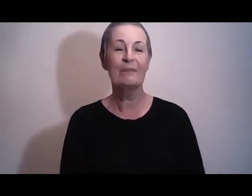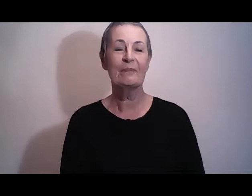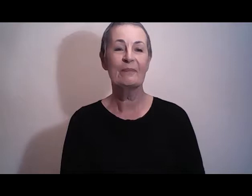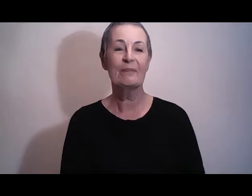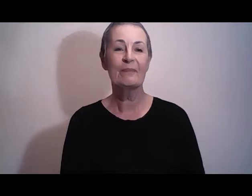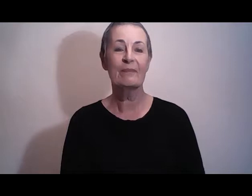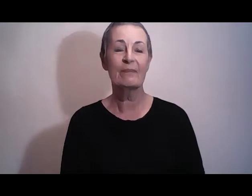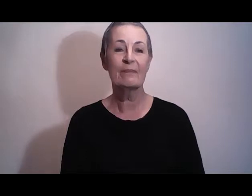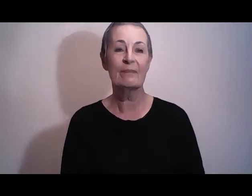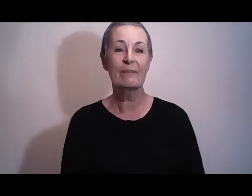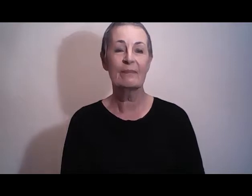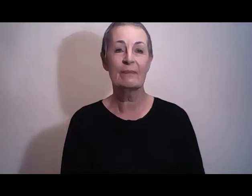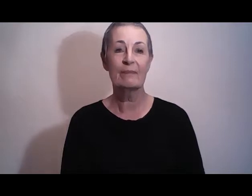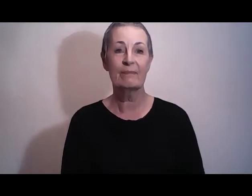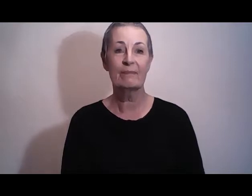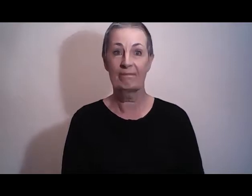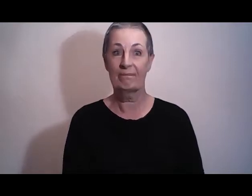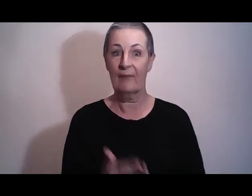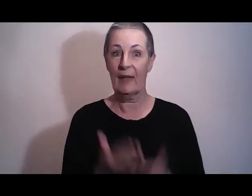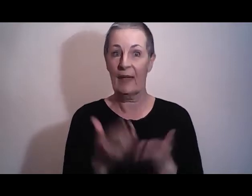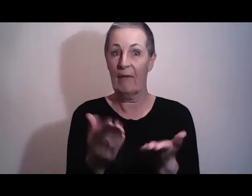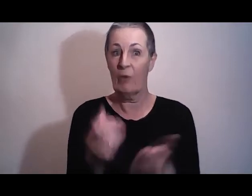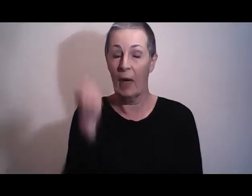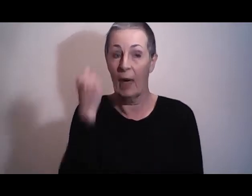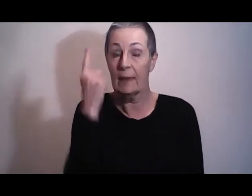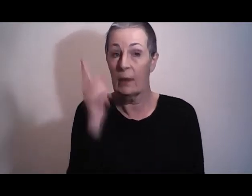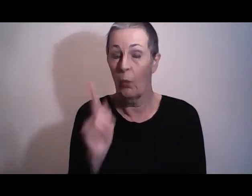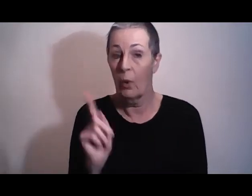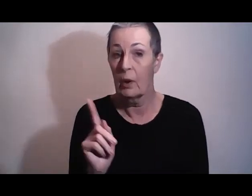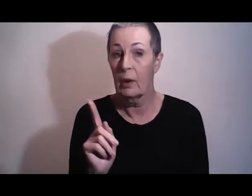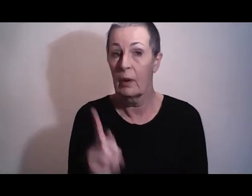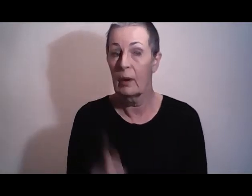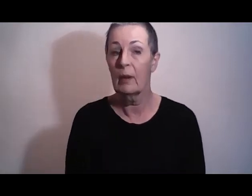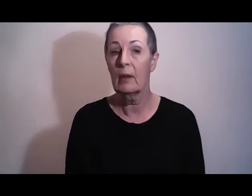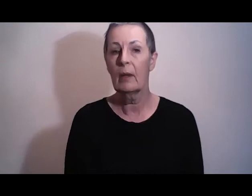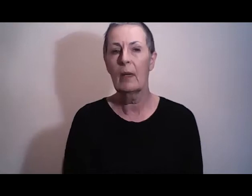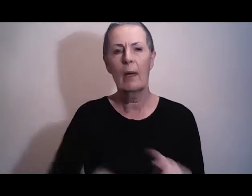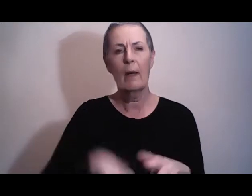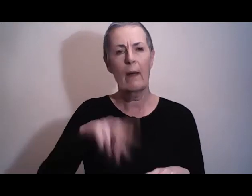So I'll give you a little tip. When you feel a little stressed,